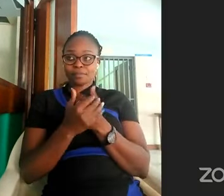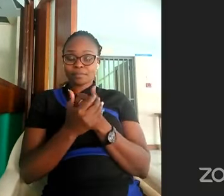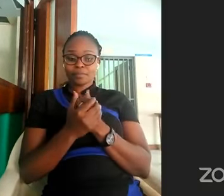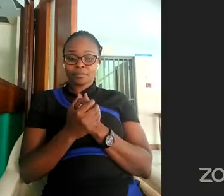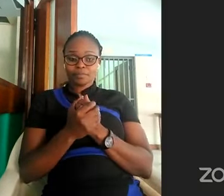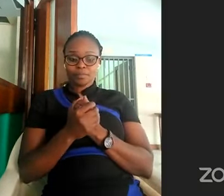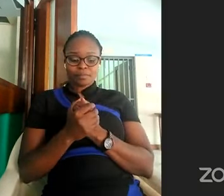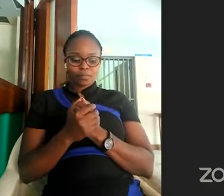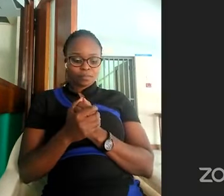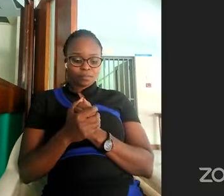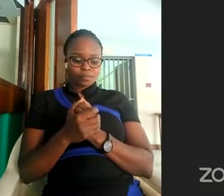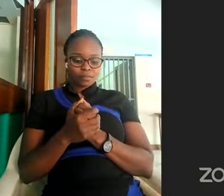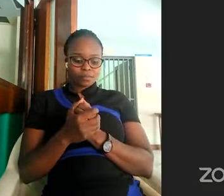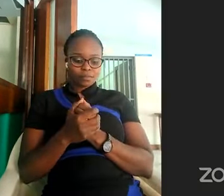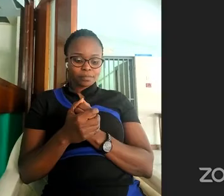for the speakers who've come